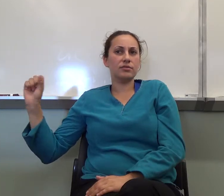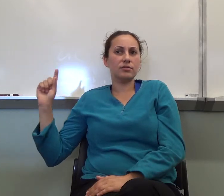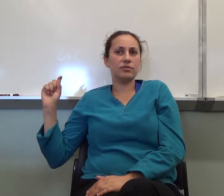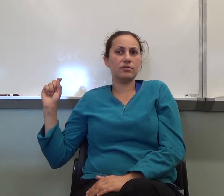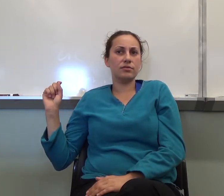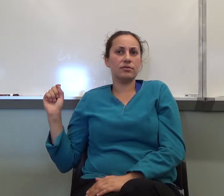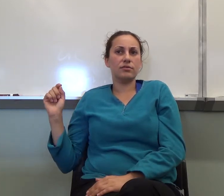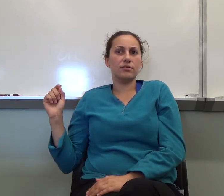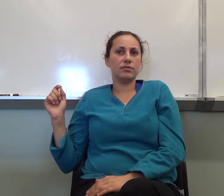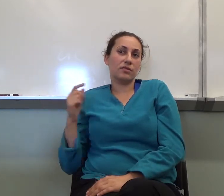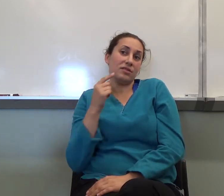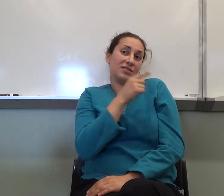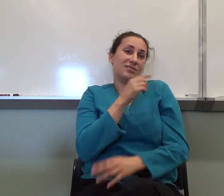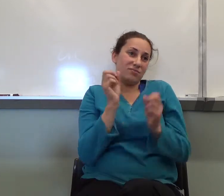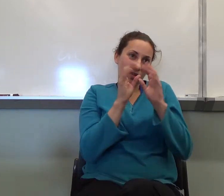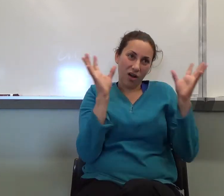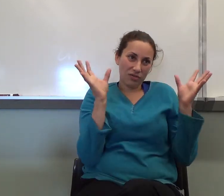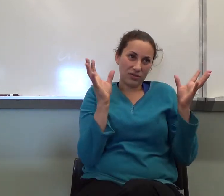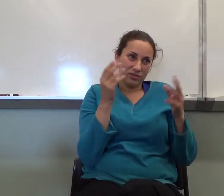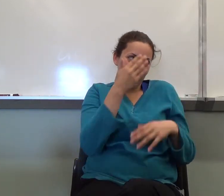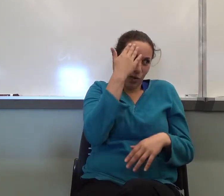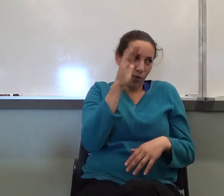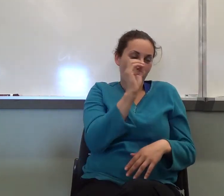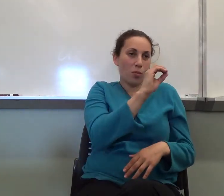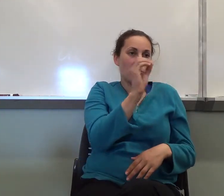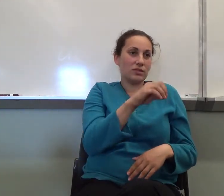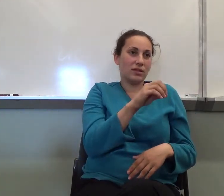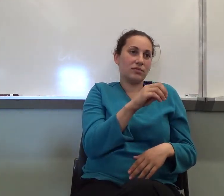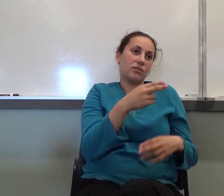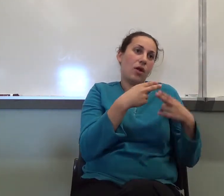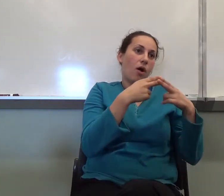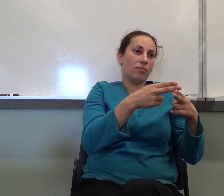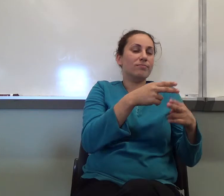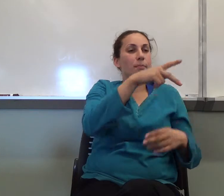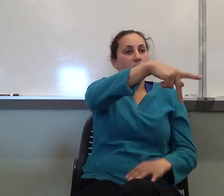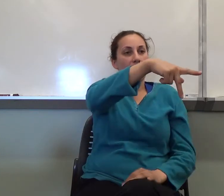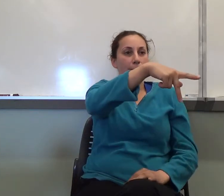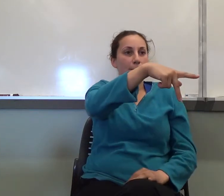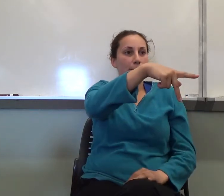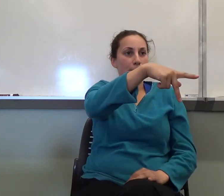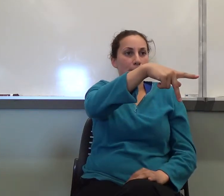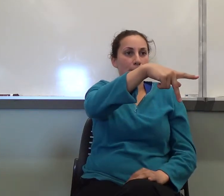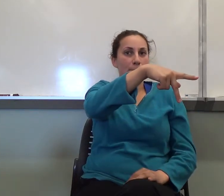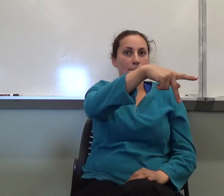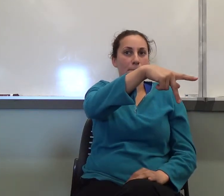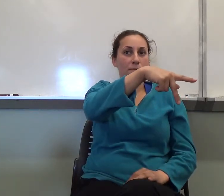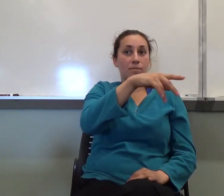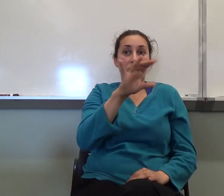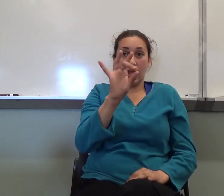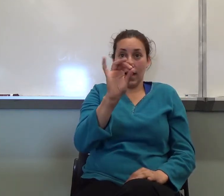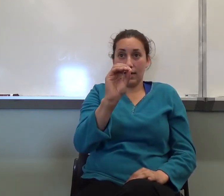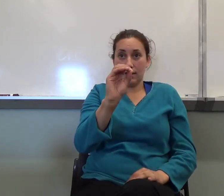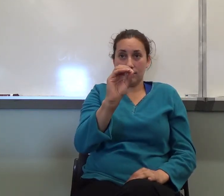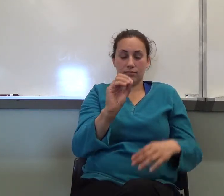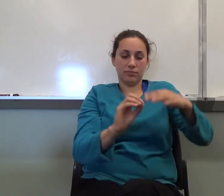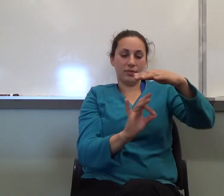Okay, in this case, it's obvious that we don't know the percent, we'll call it P. Of 80, this is your base, and